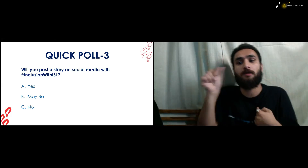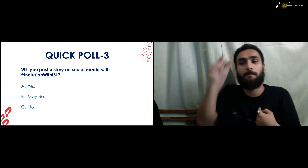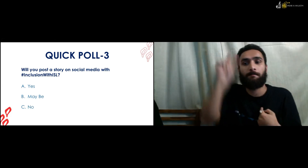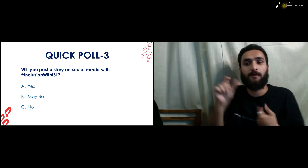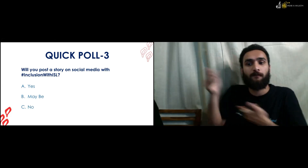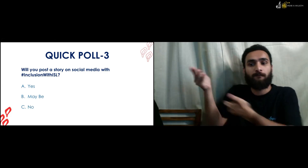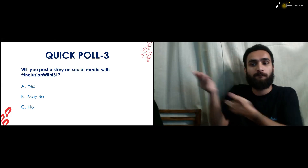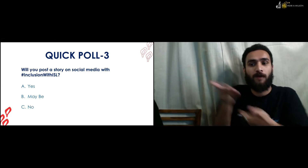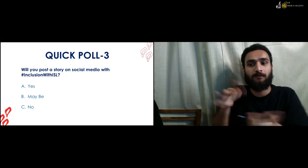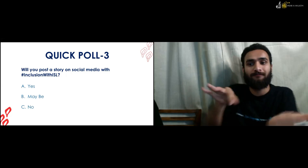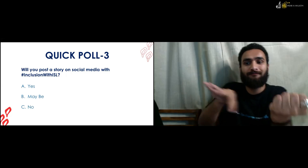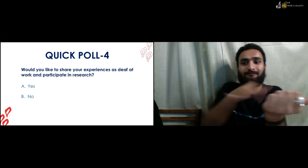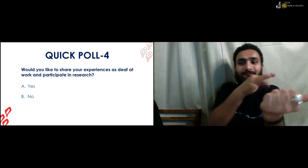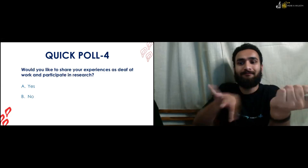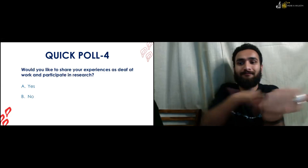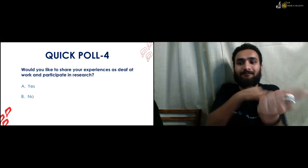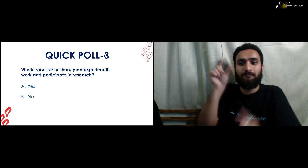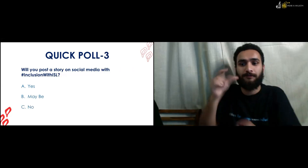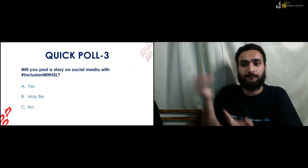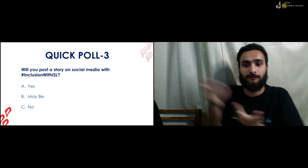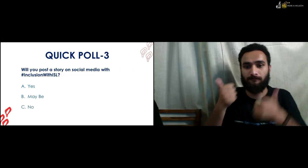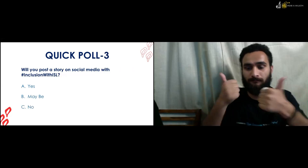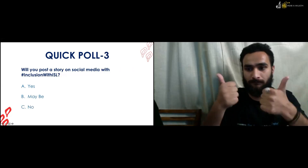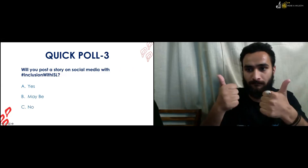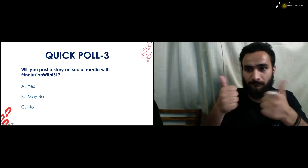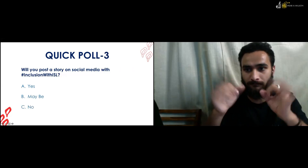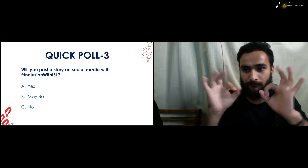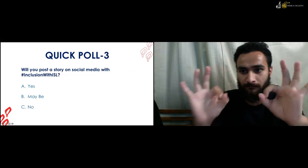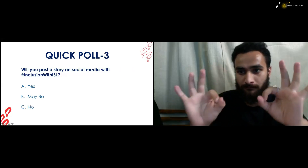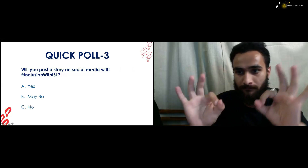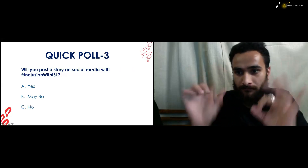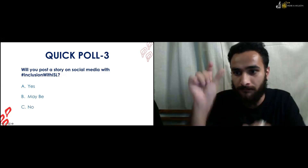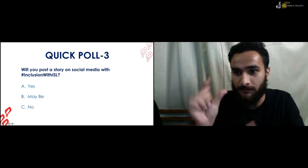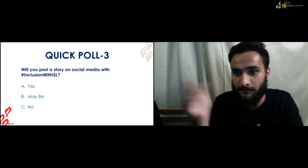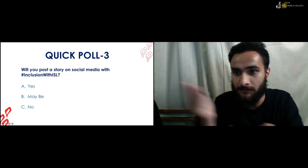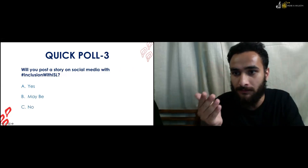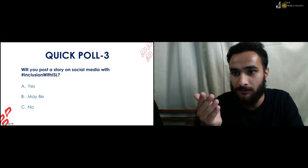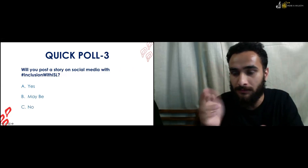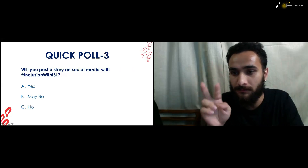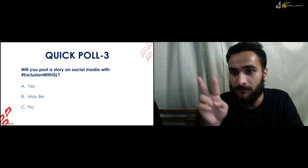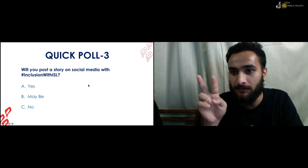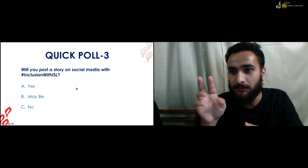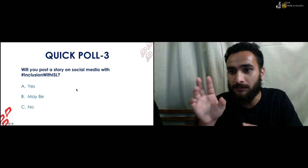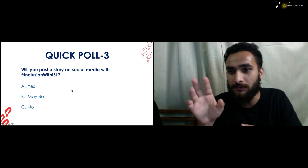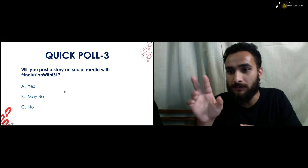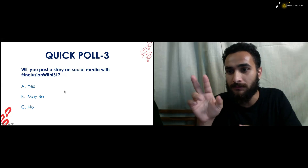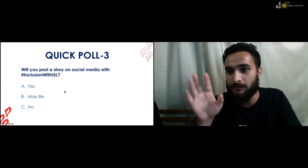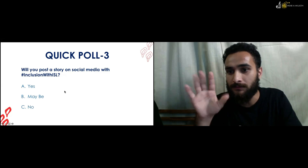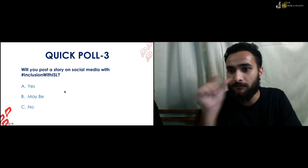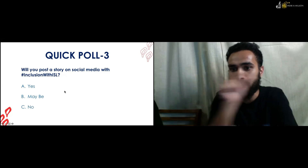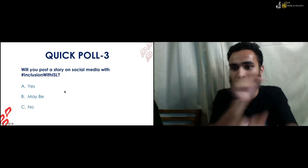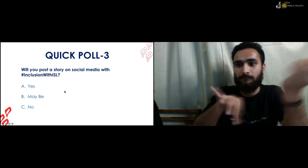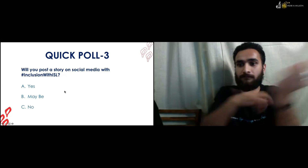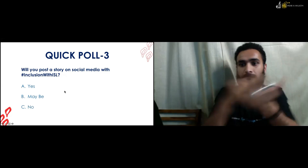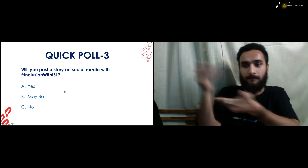we have the fourth poll. I would like to invite Narsimha and to take that poll with us.